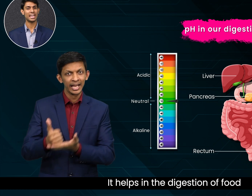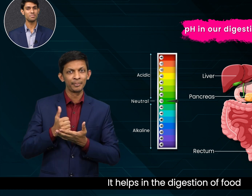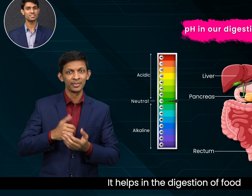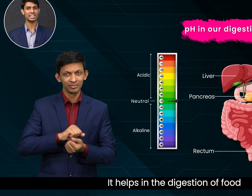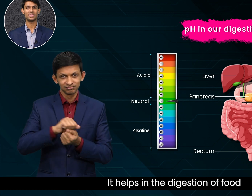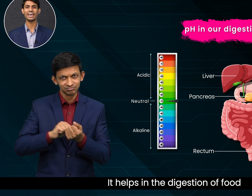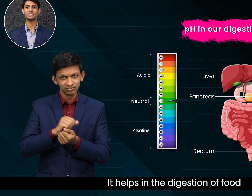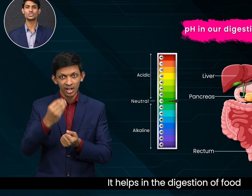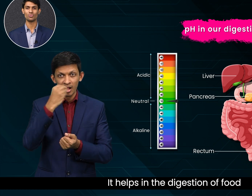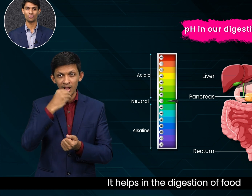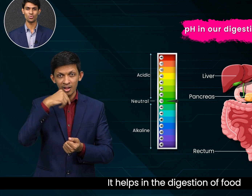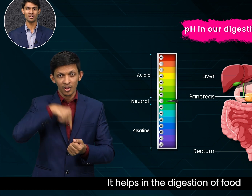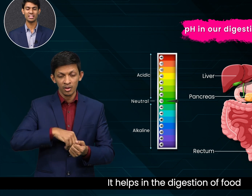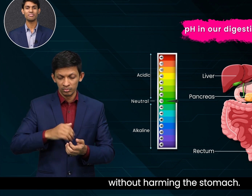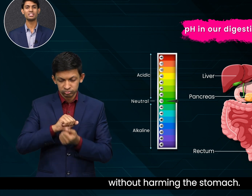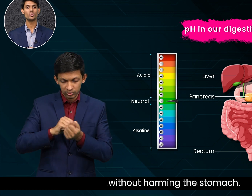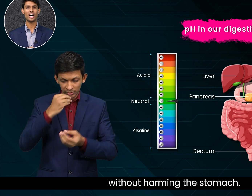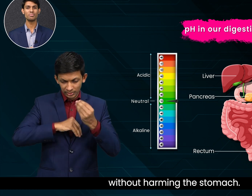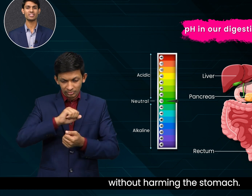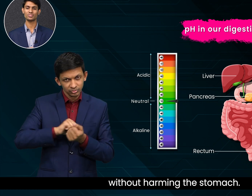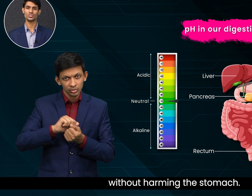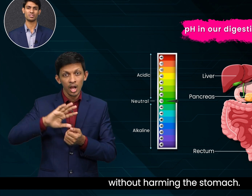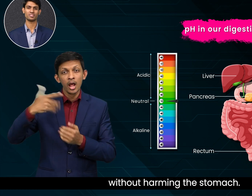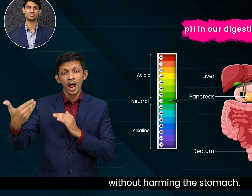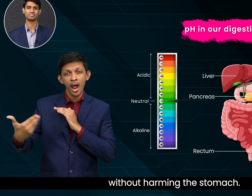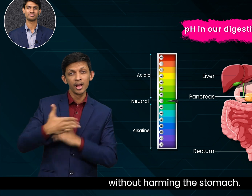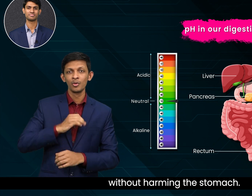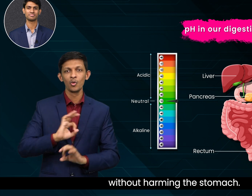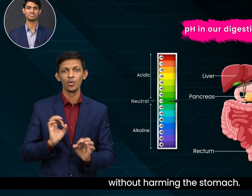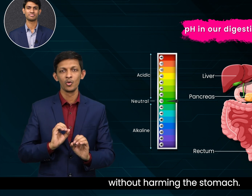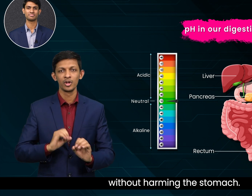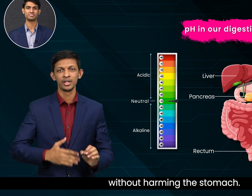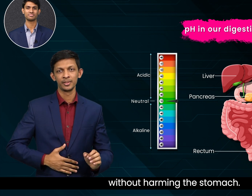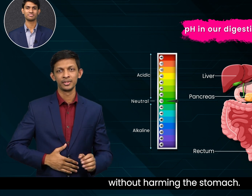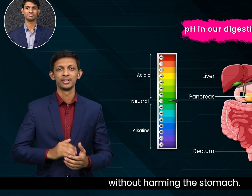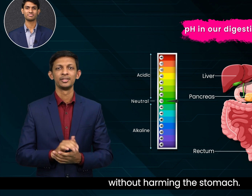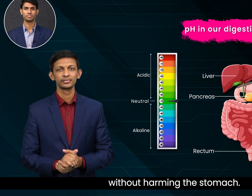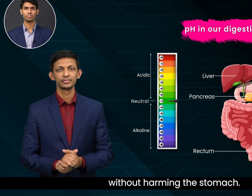It helps in the digestion of food without harming the stomach.